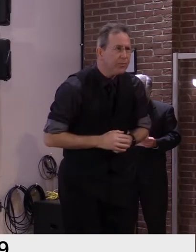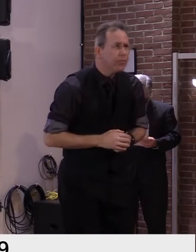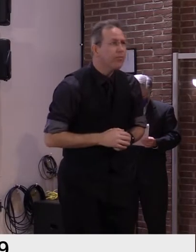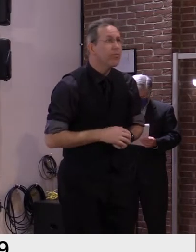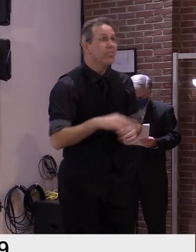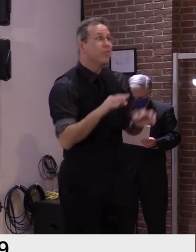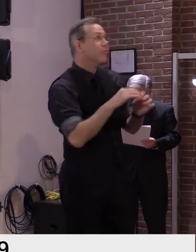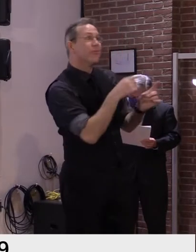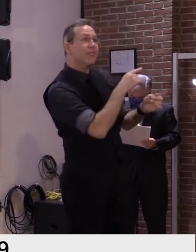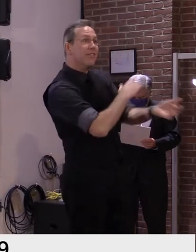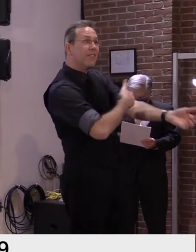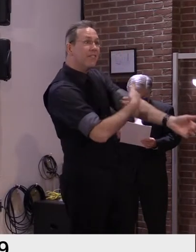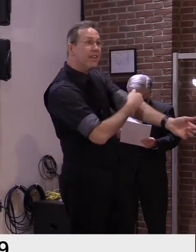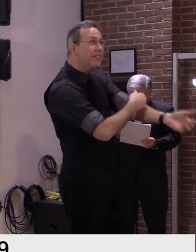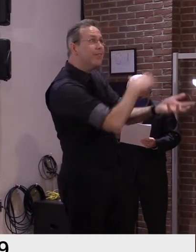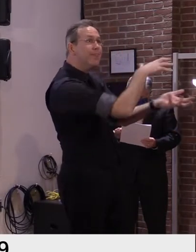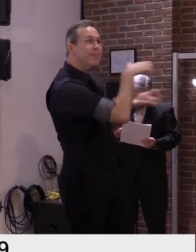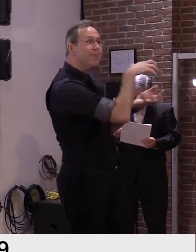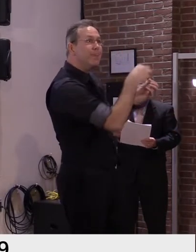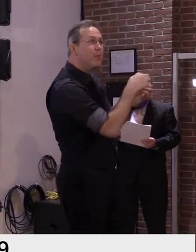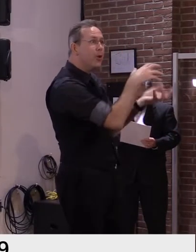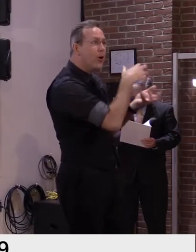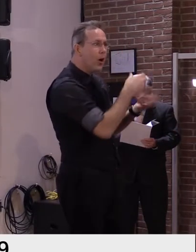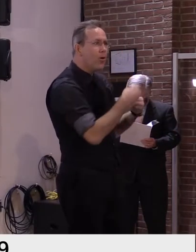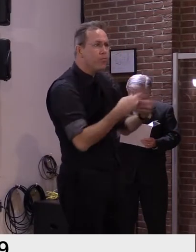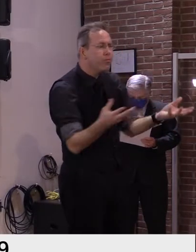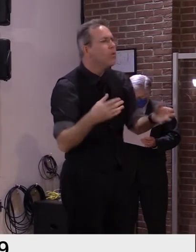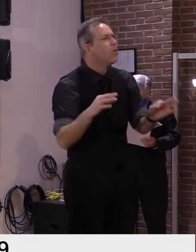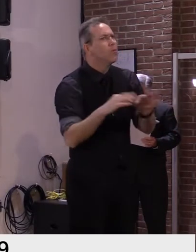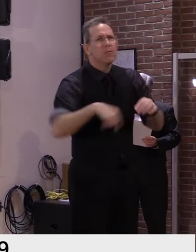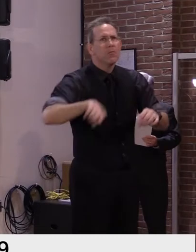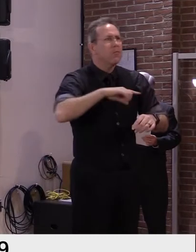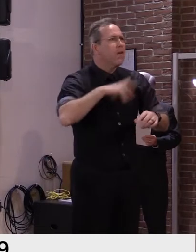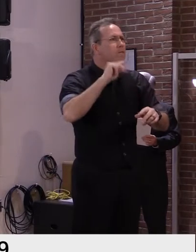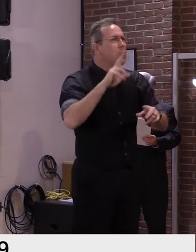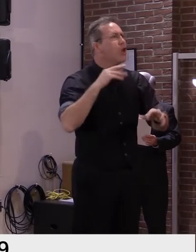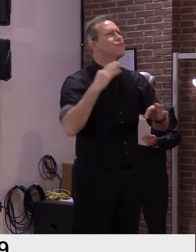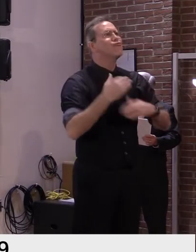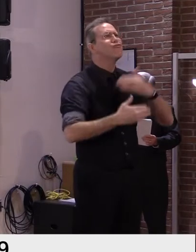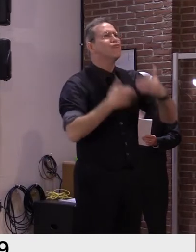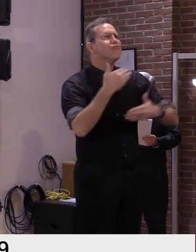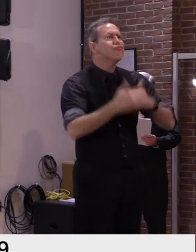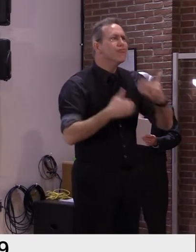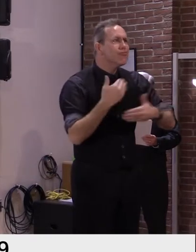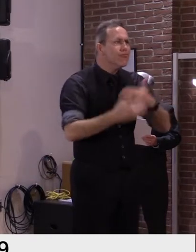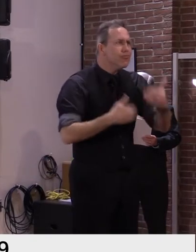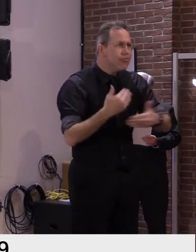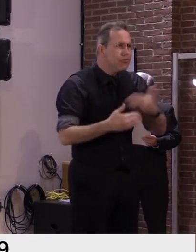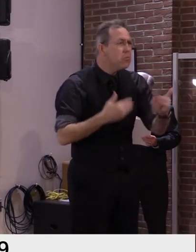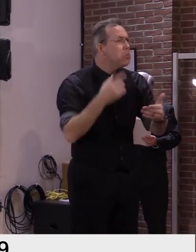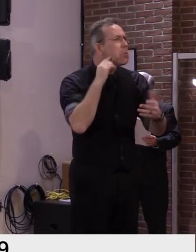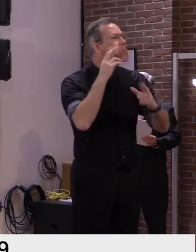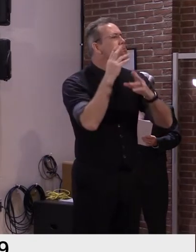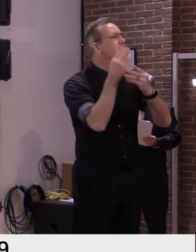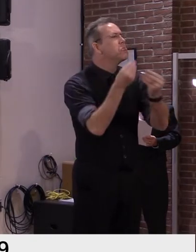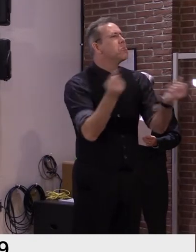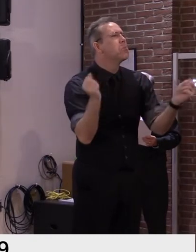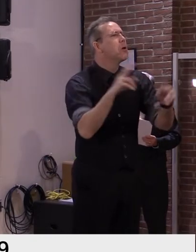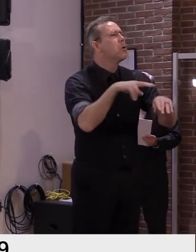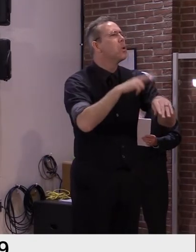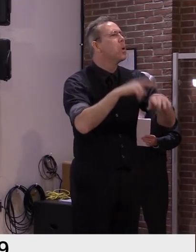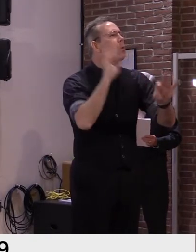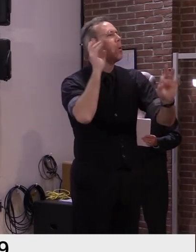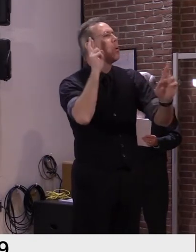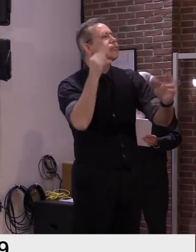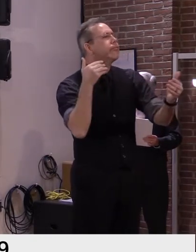on pace to be in a very good place by late spring or early summer. I'll be stepping away now